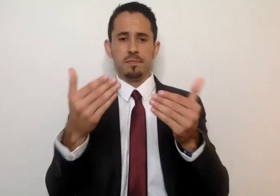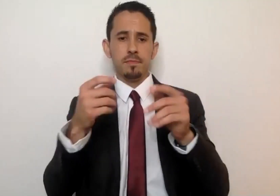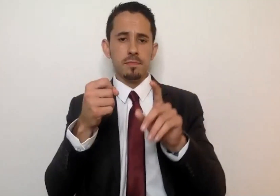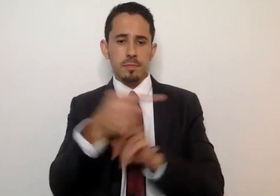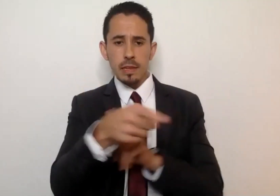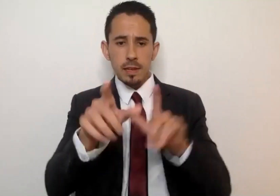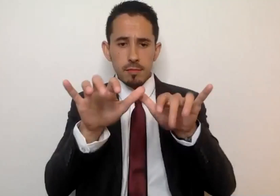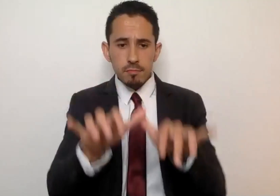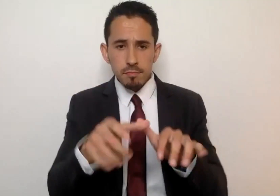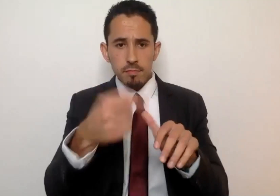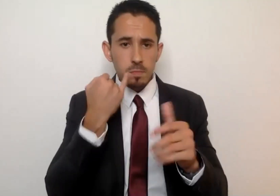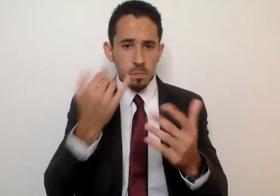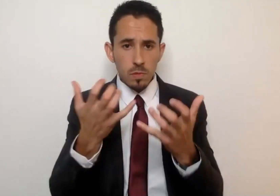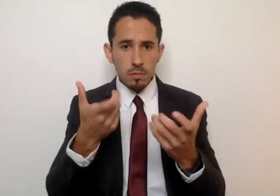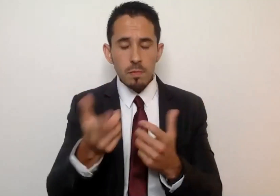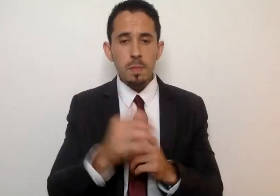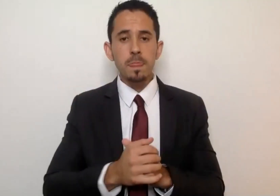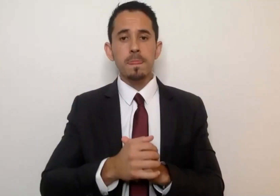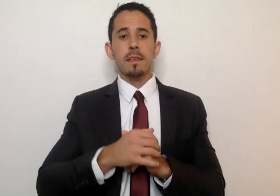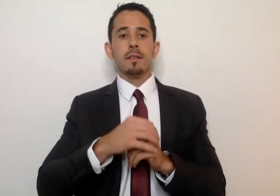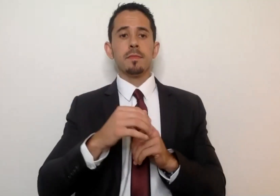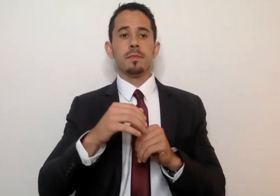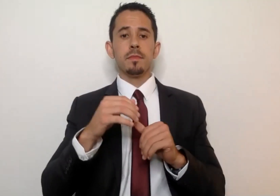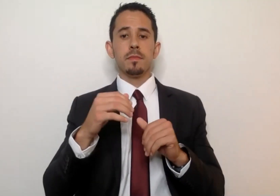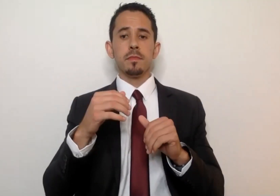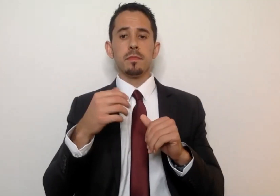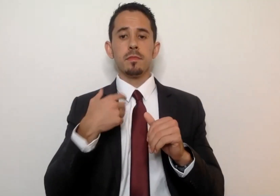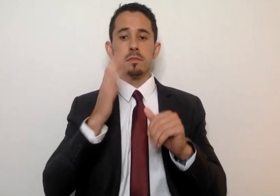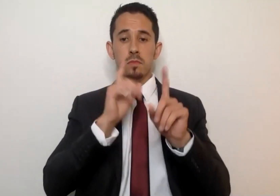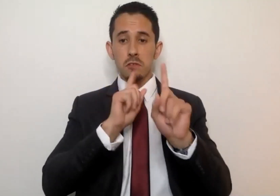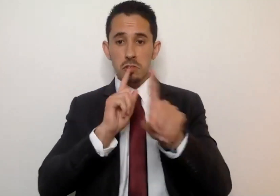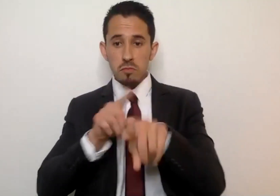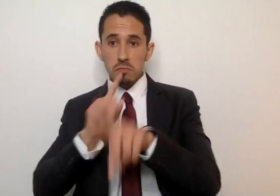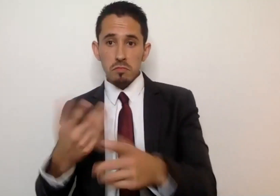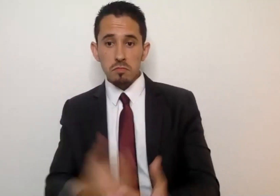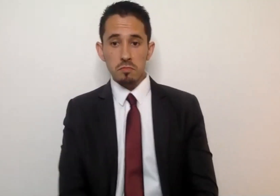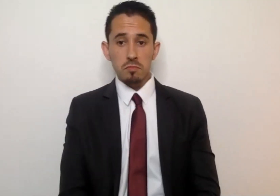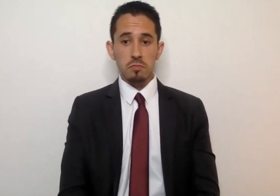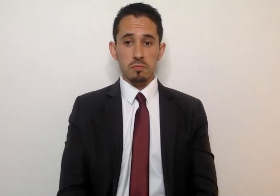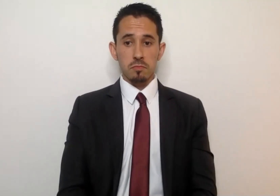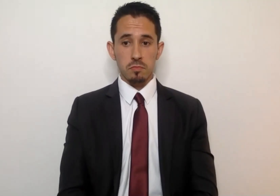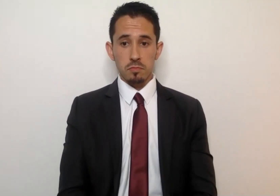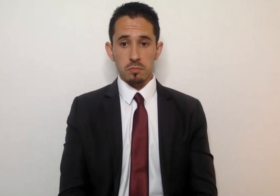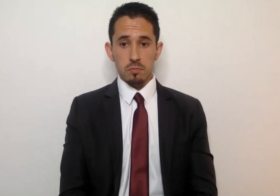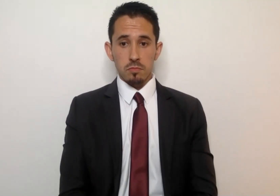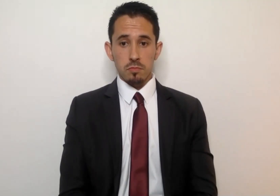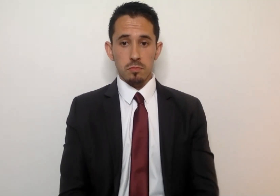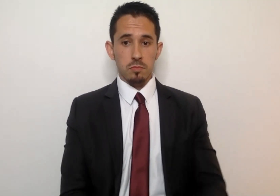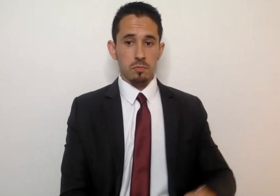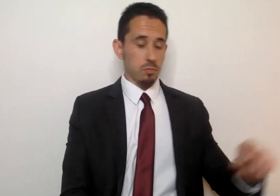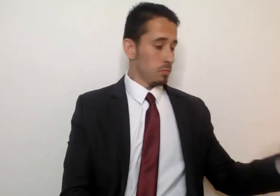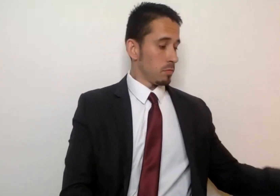So if there's any questions, you are more than welcome to type them in the chat box. I can answer them as they come